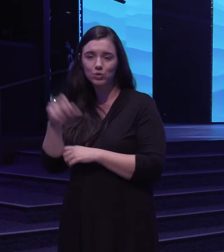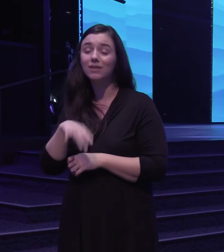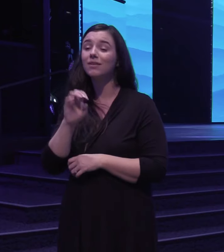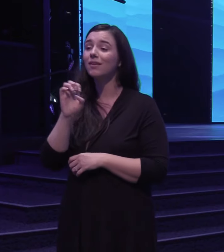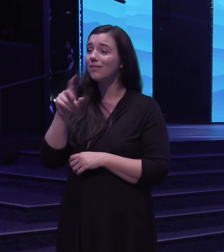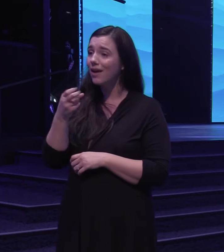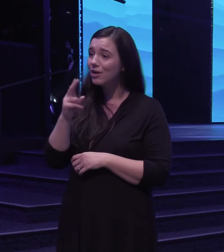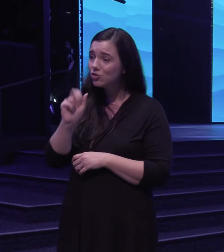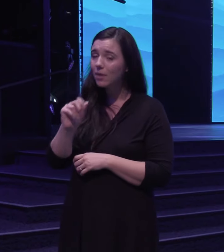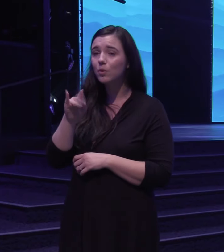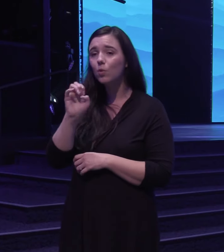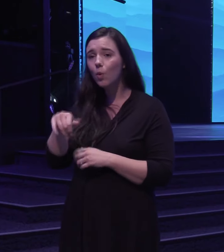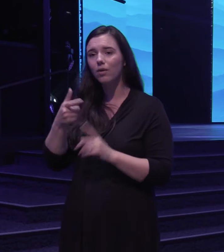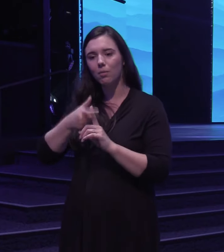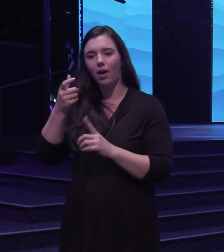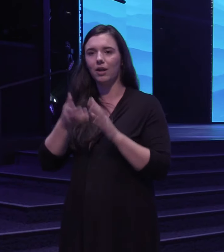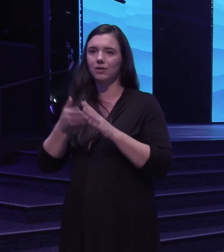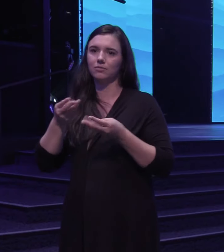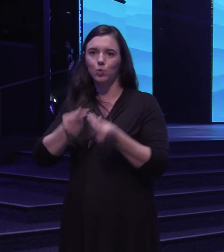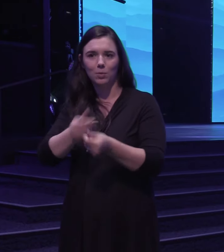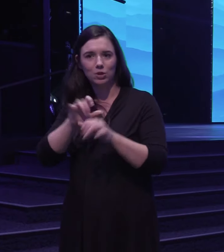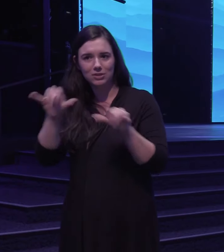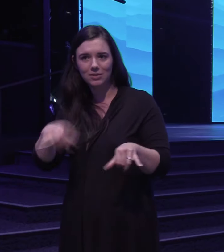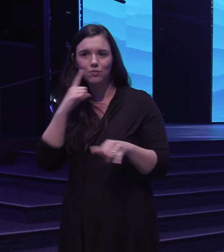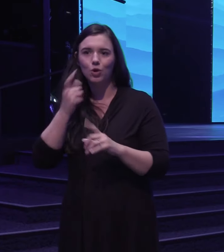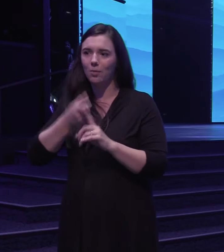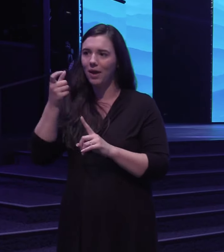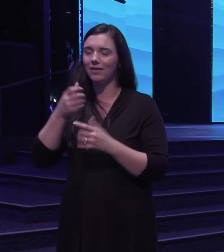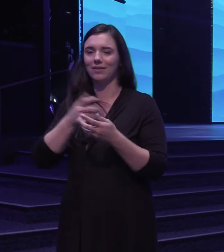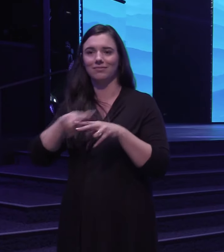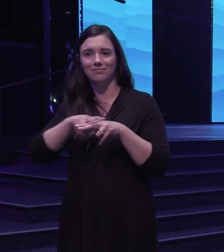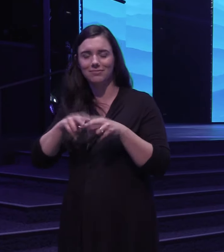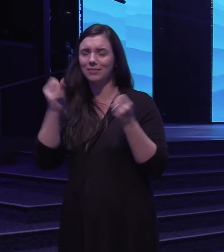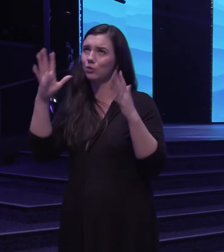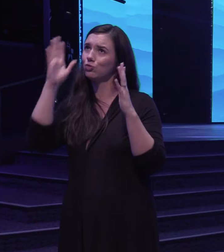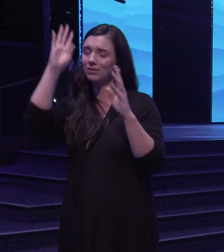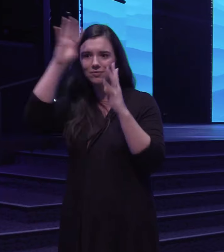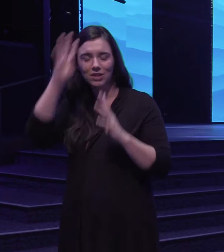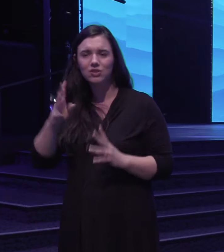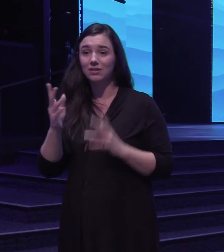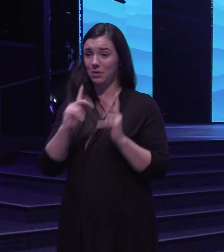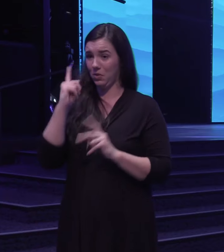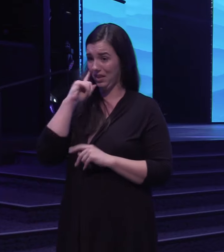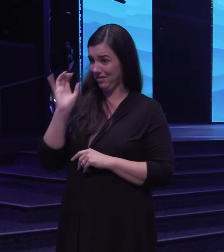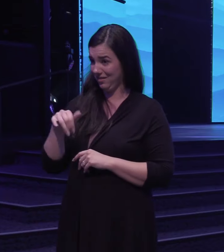the automatic lubrication system for locomotive engines, had so many great inventions. People